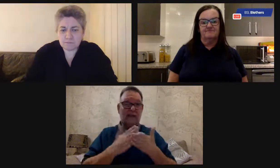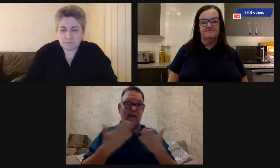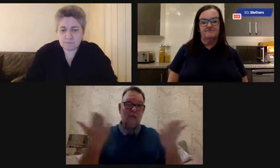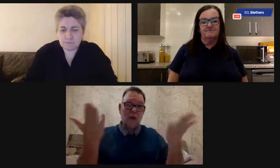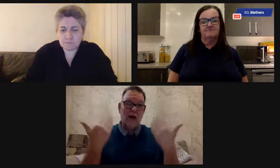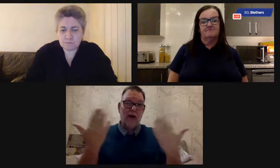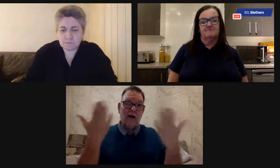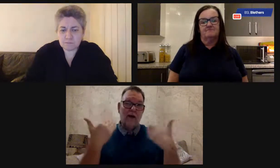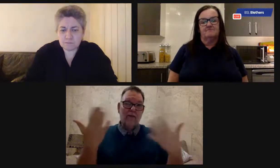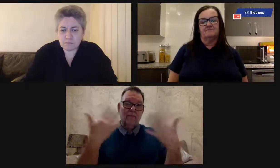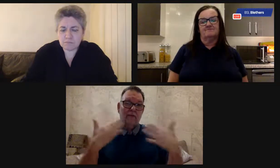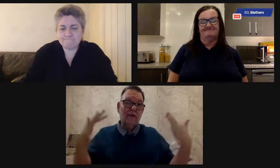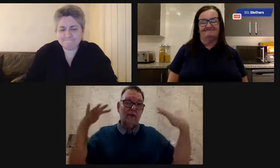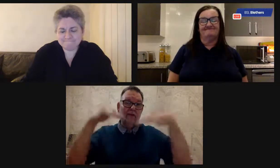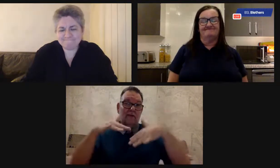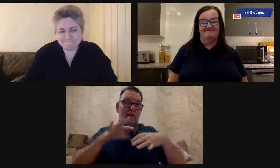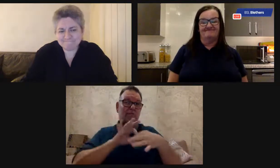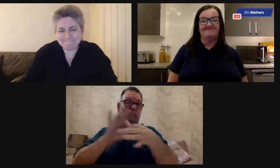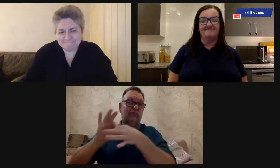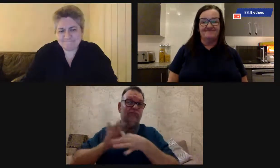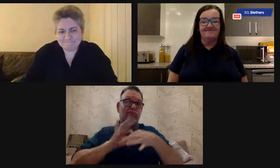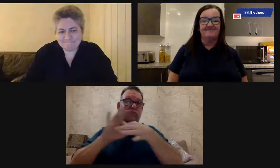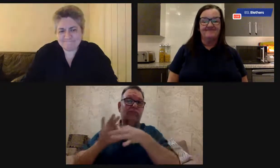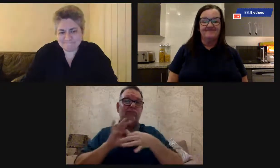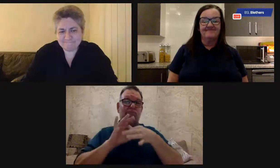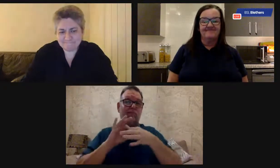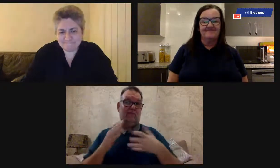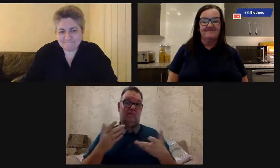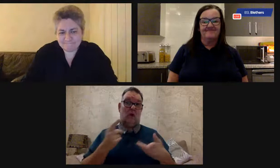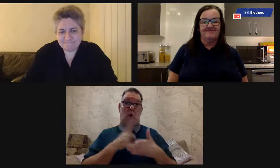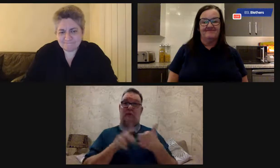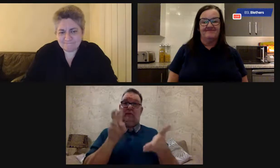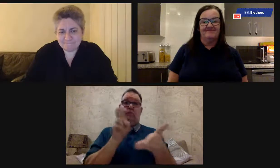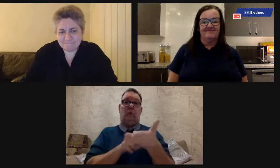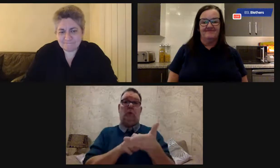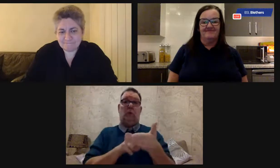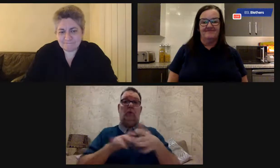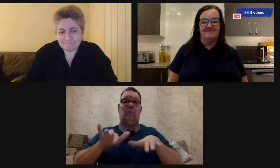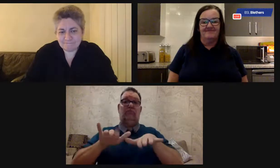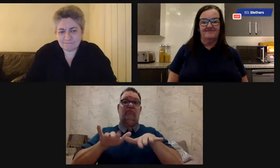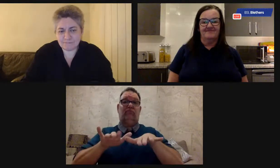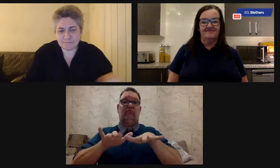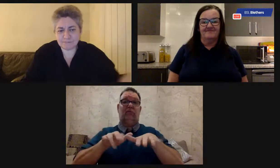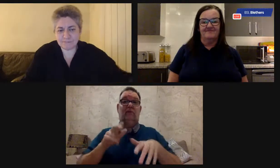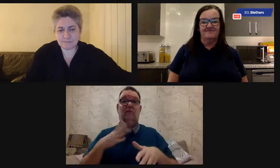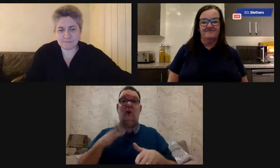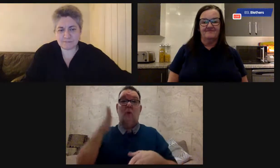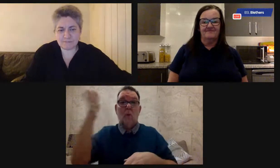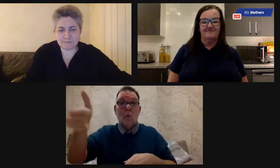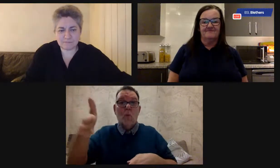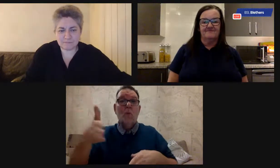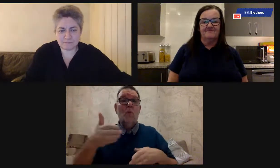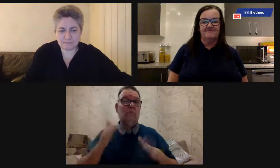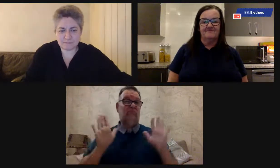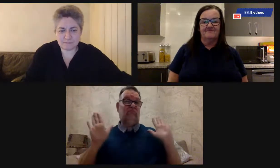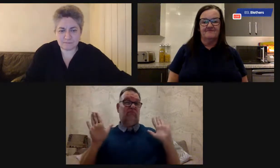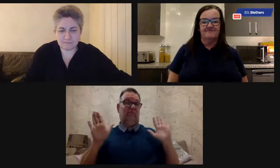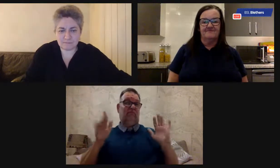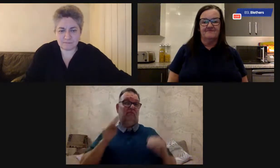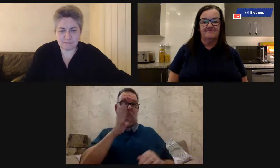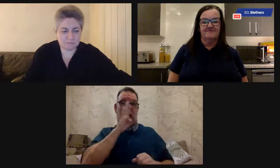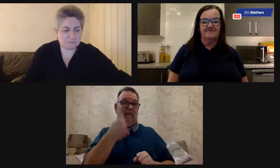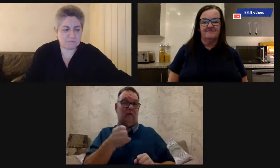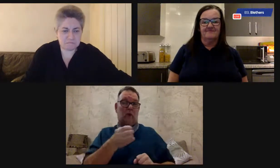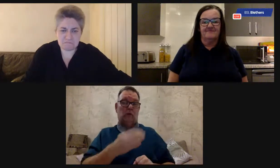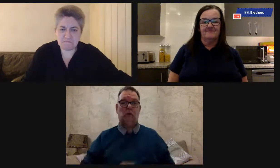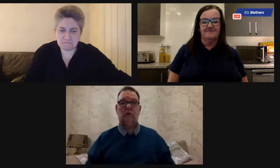making a membership in the future? No, Avril, because it's all about removing